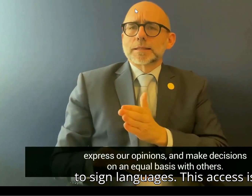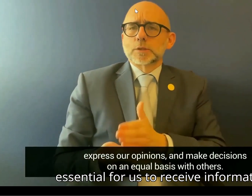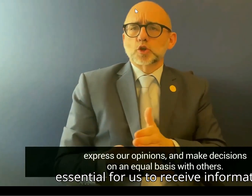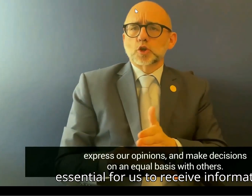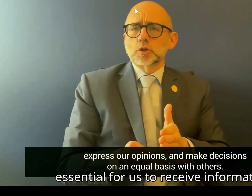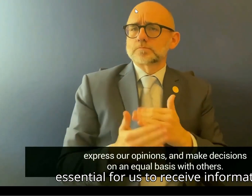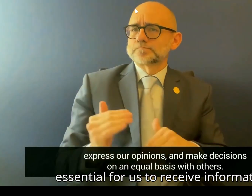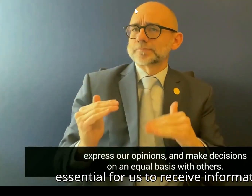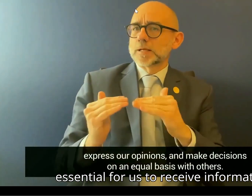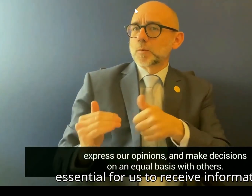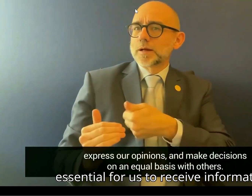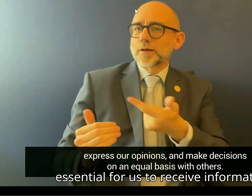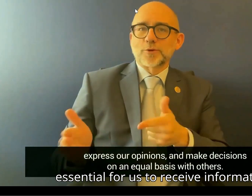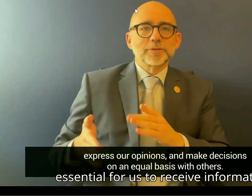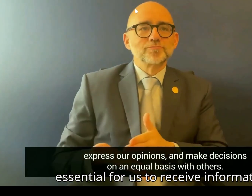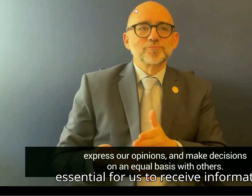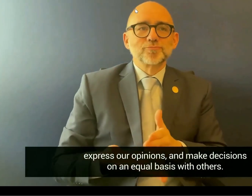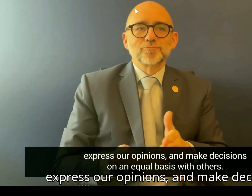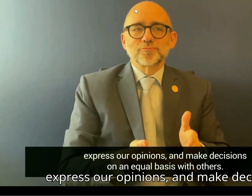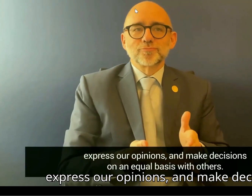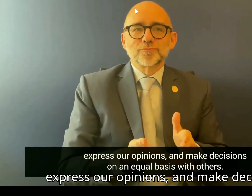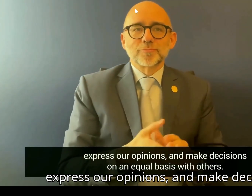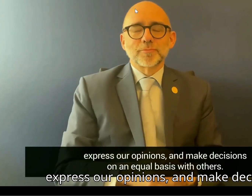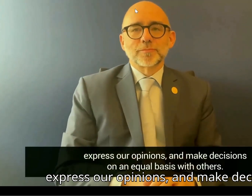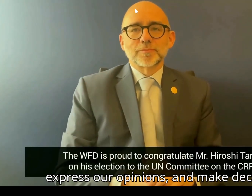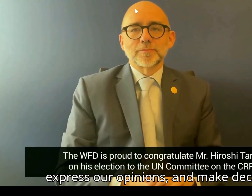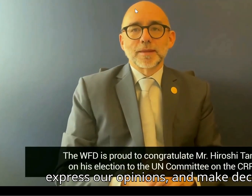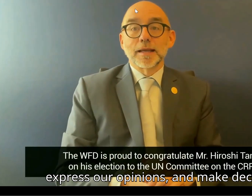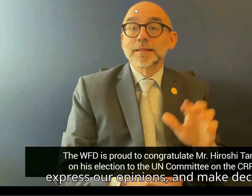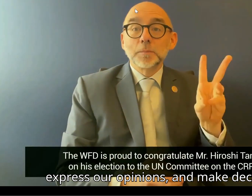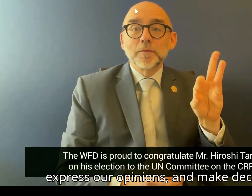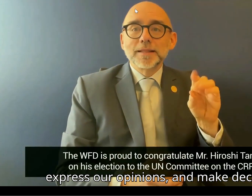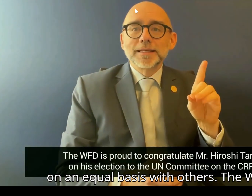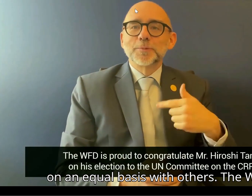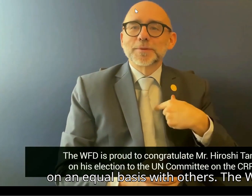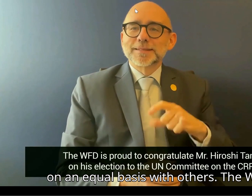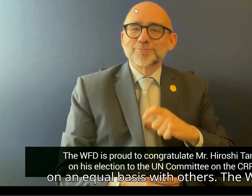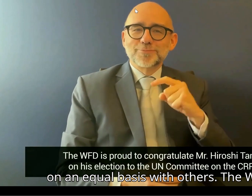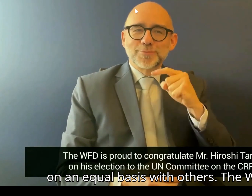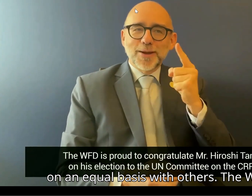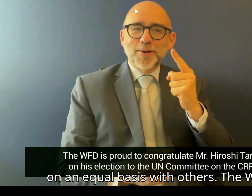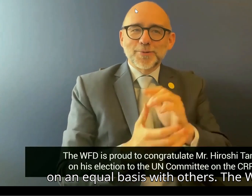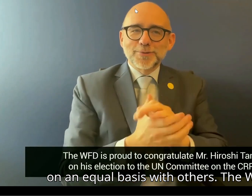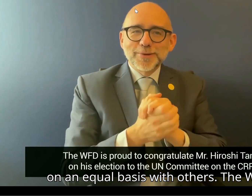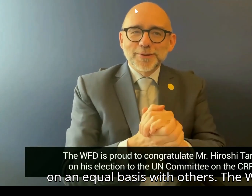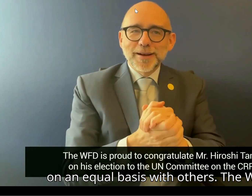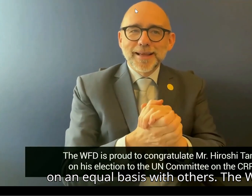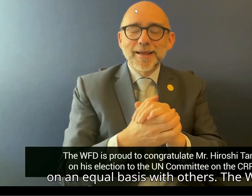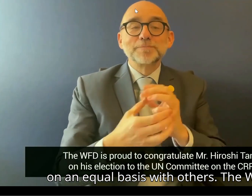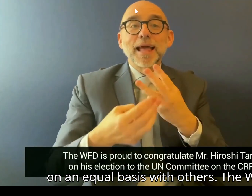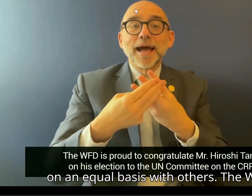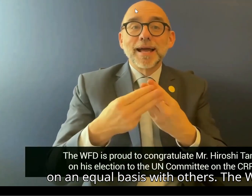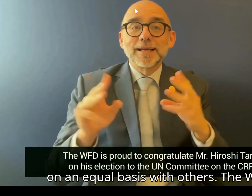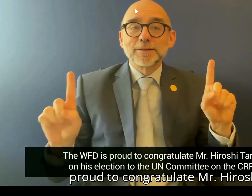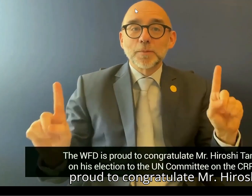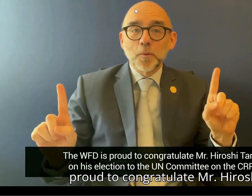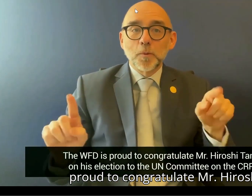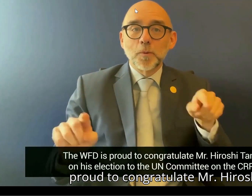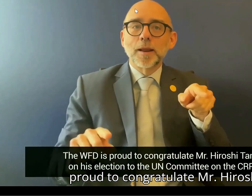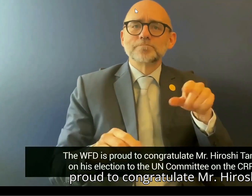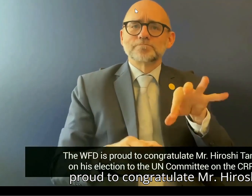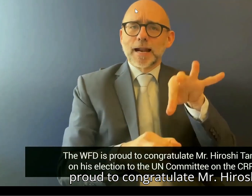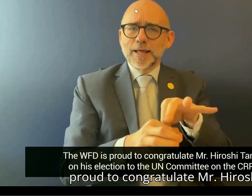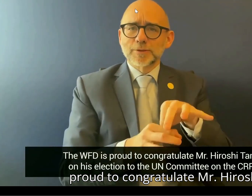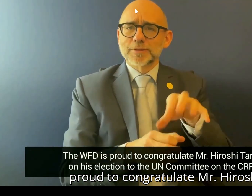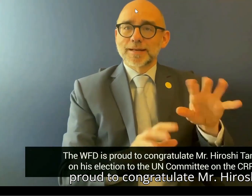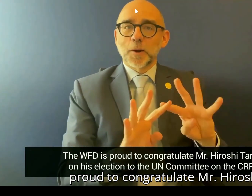access is essential for us to receive information, express our opinions and make decisions on an equal basis with others. The WFD is proud